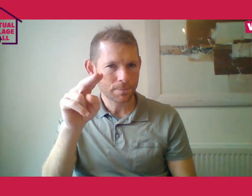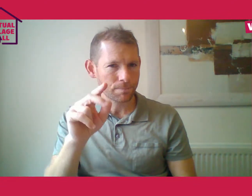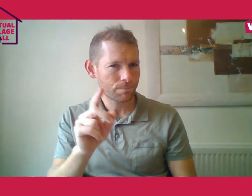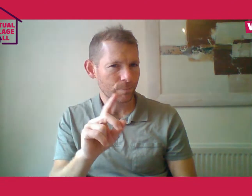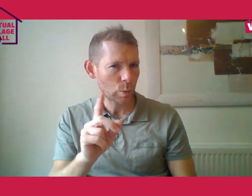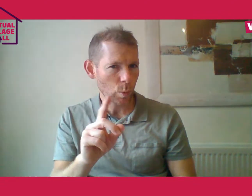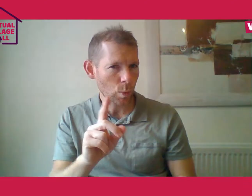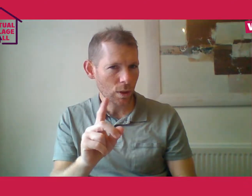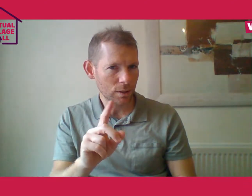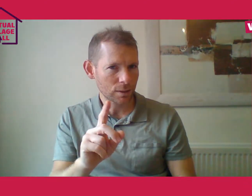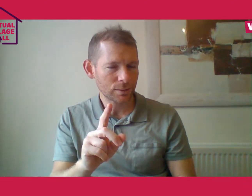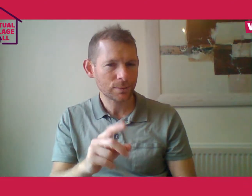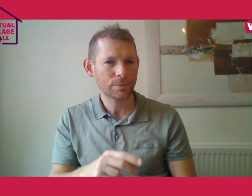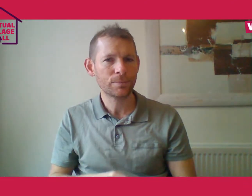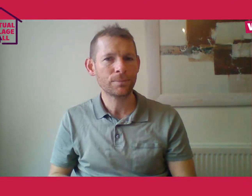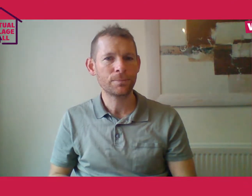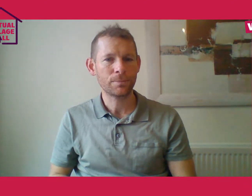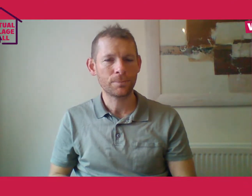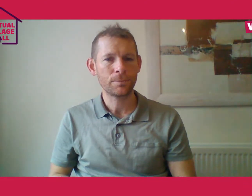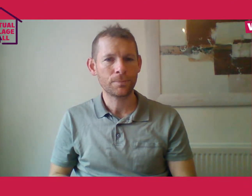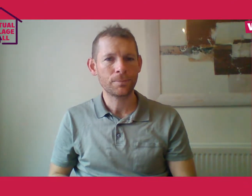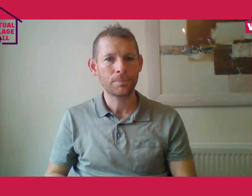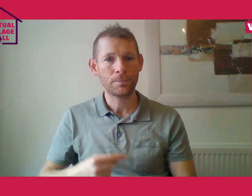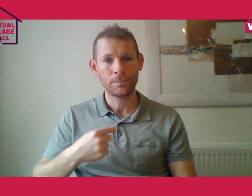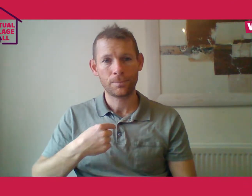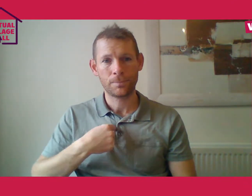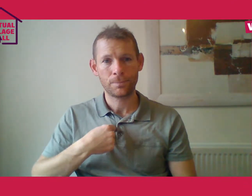Your mother's name is what?